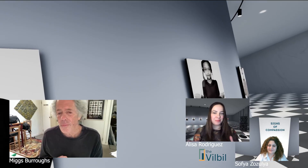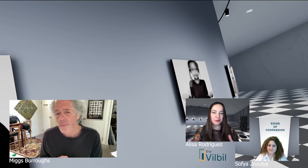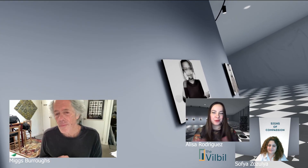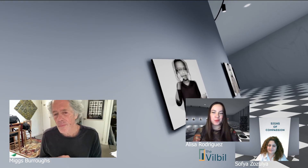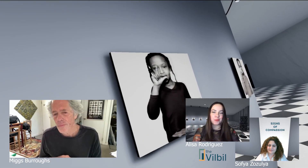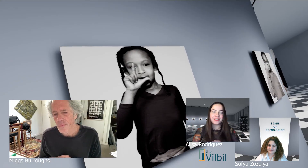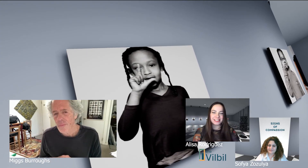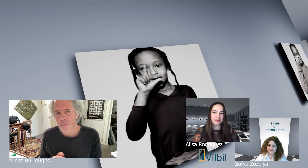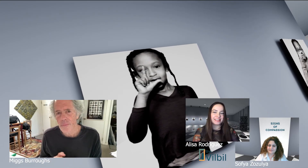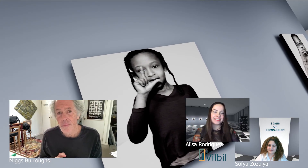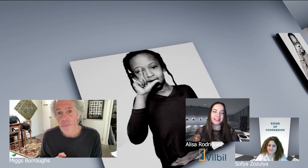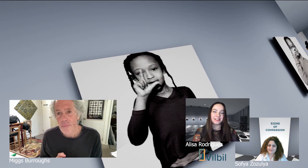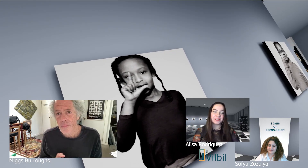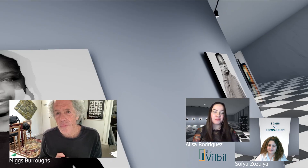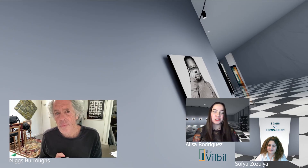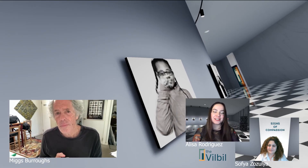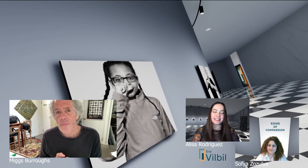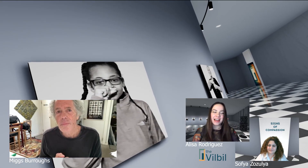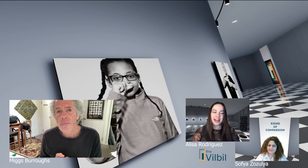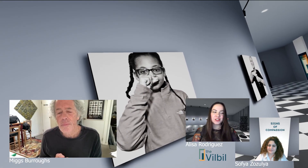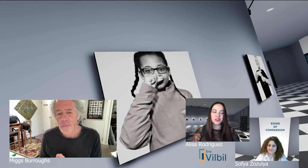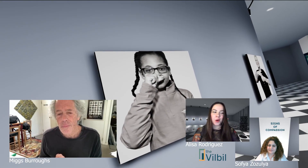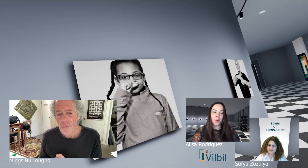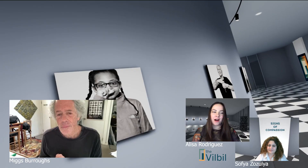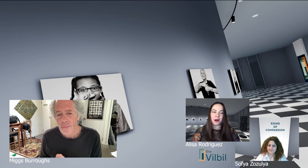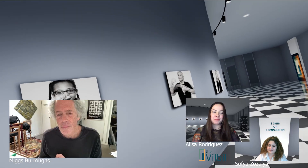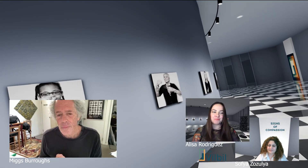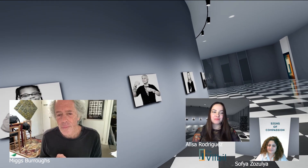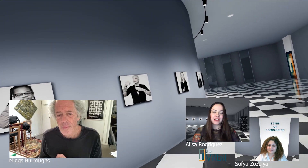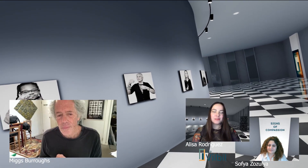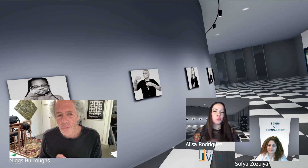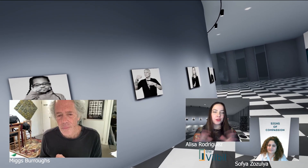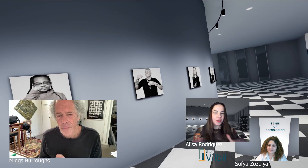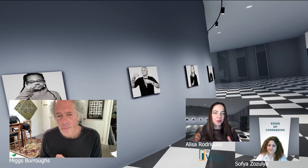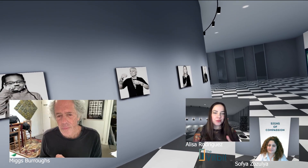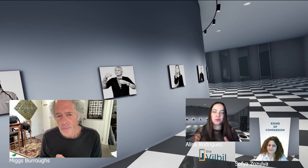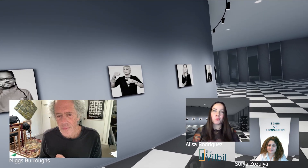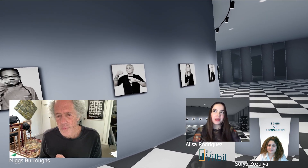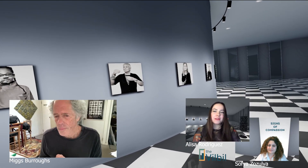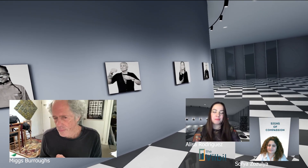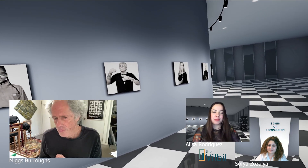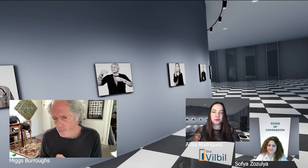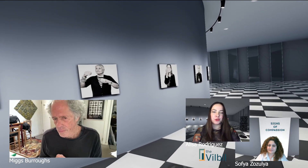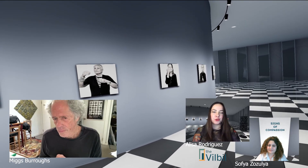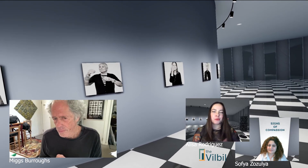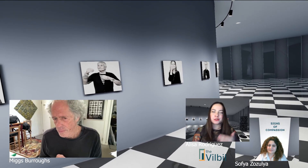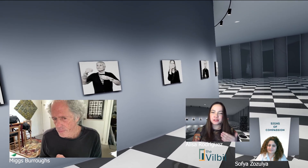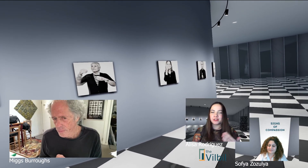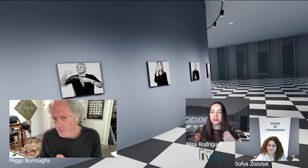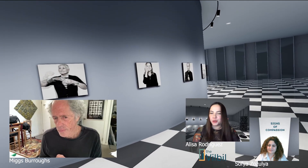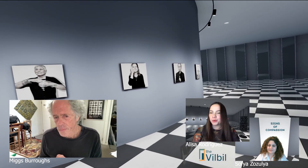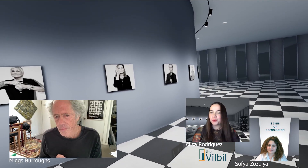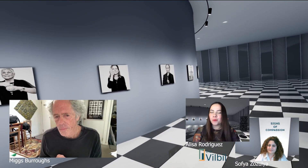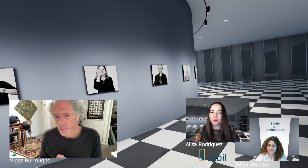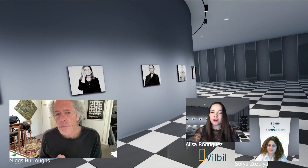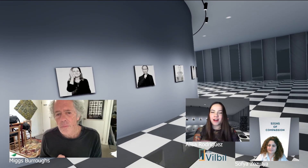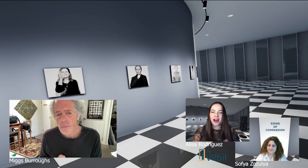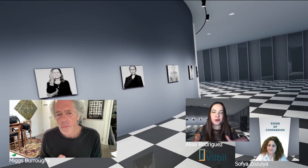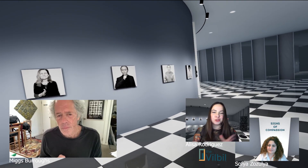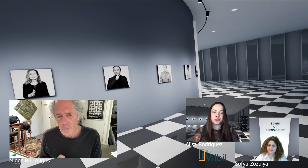people who participate in this project, so were they the people you personally knew, or how did